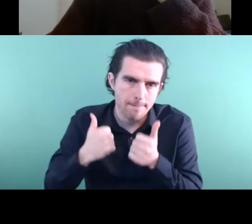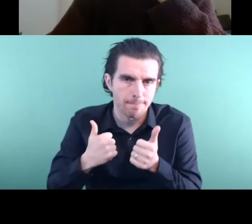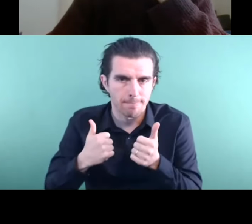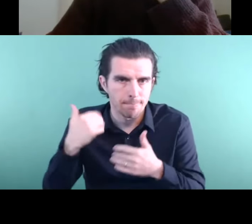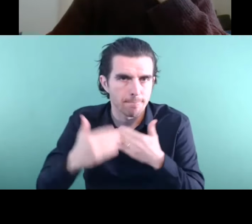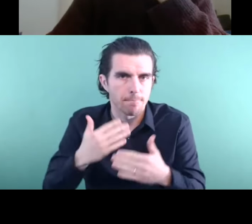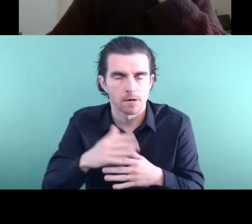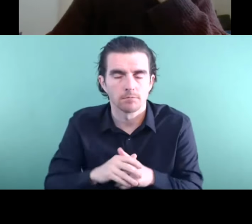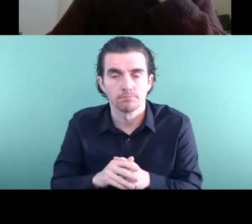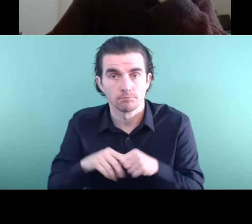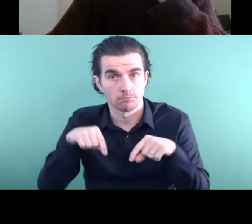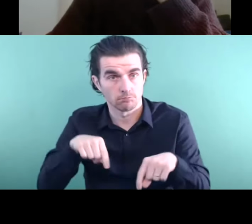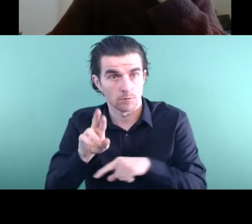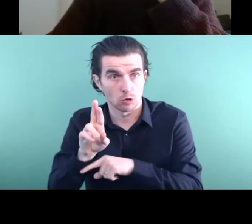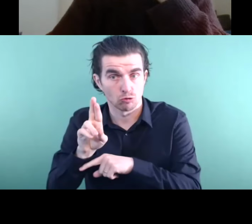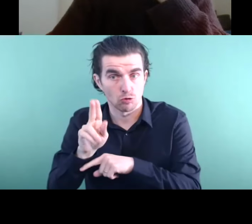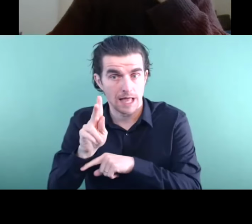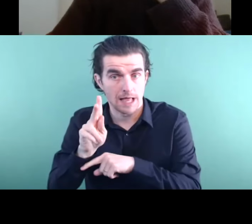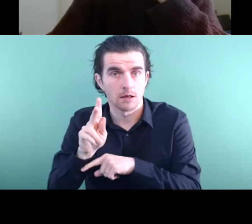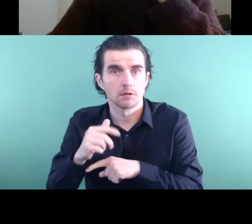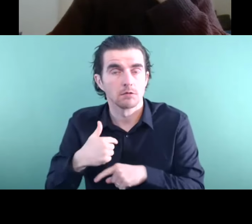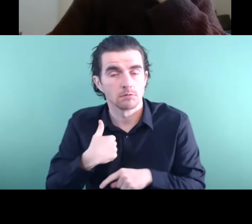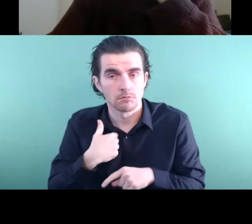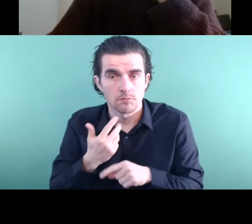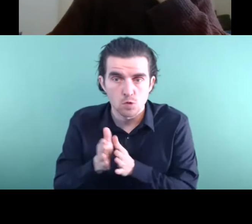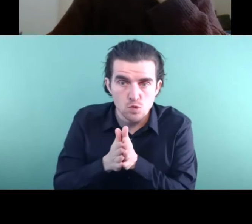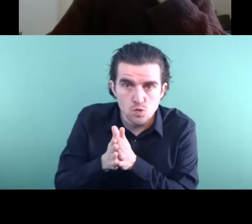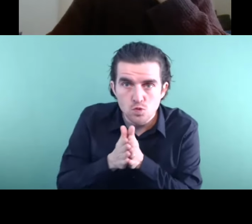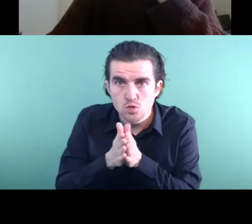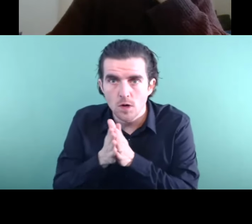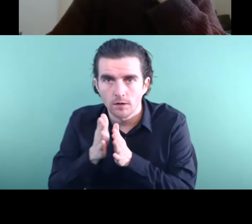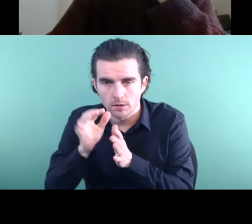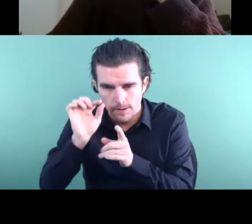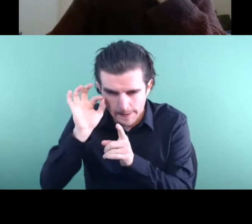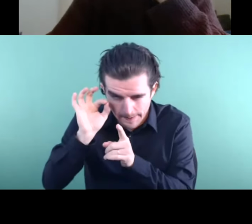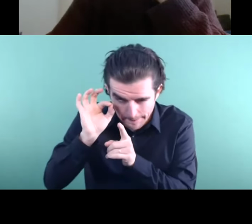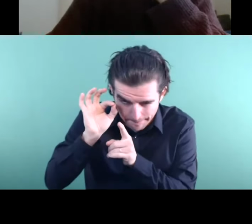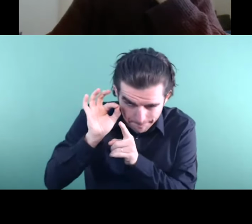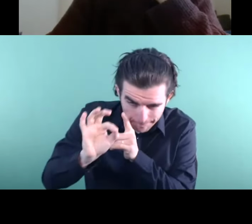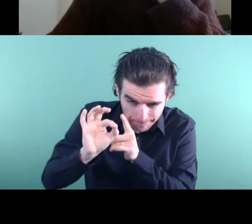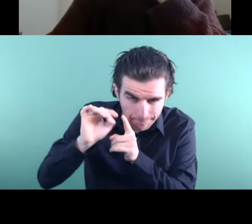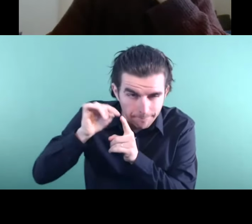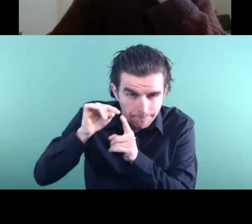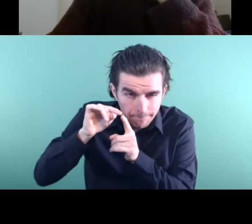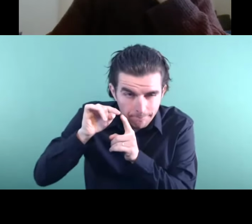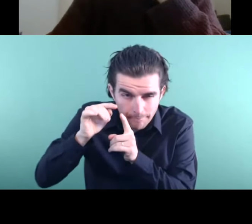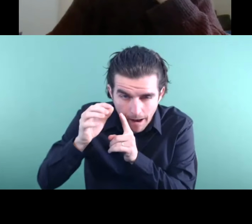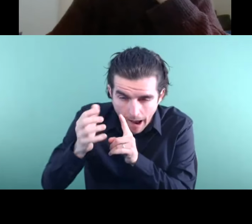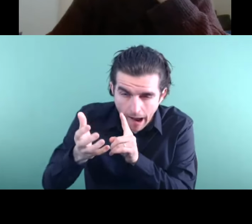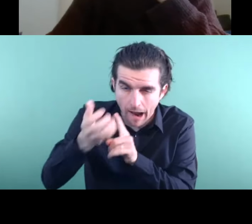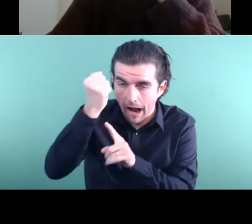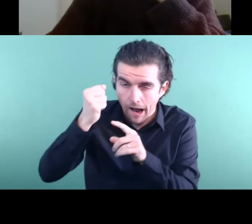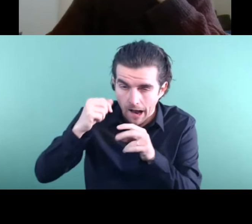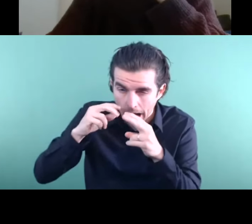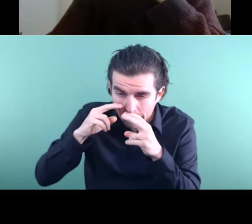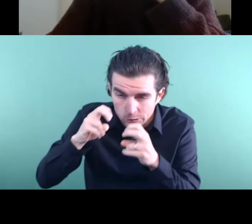understanding where we are and what the evidence tells us, and in particular also what we do